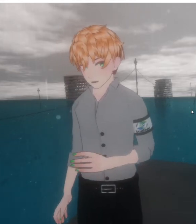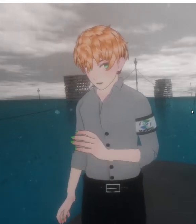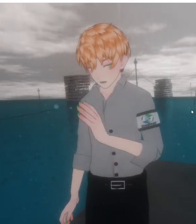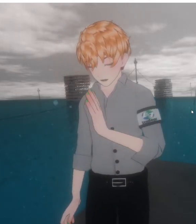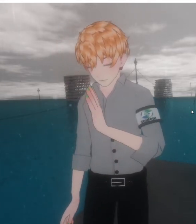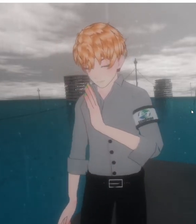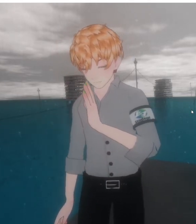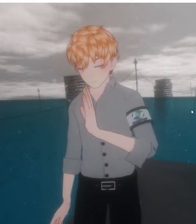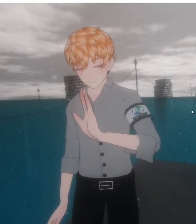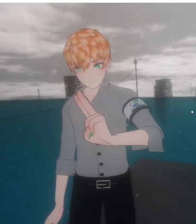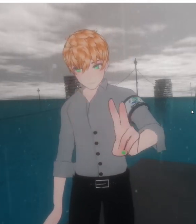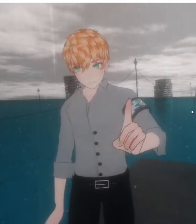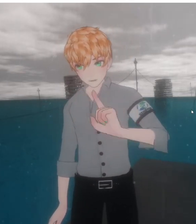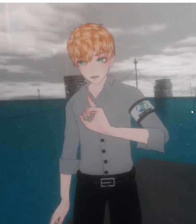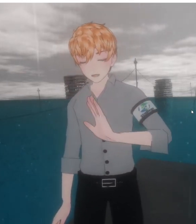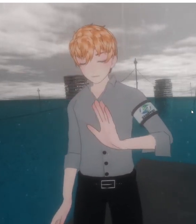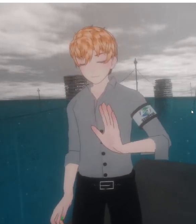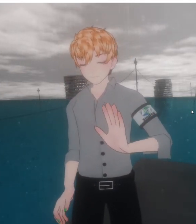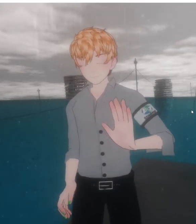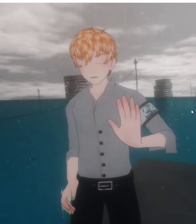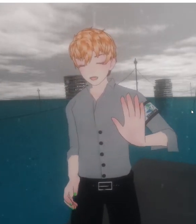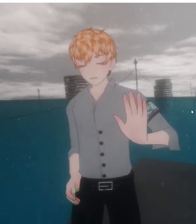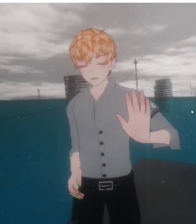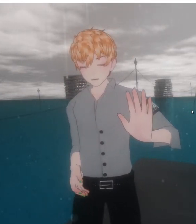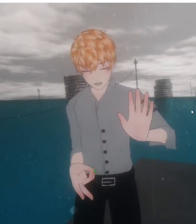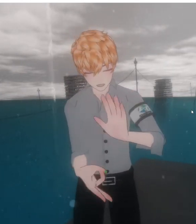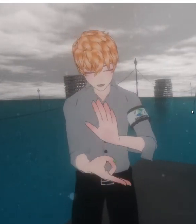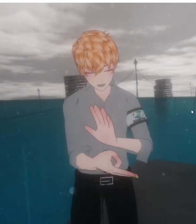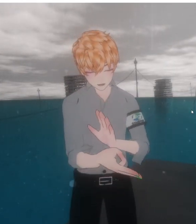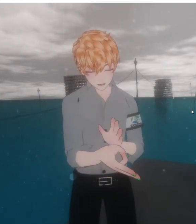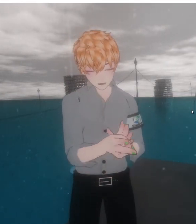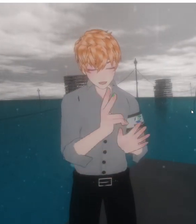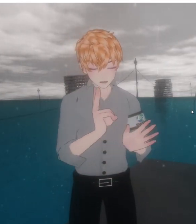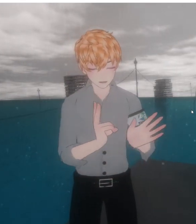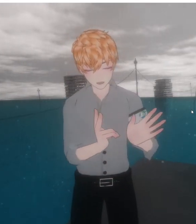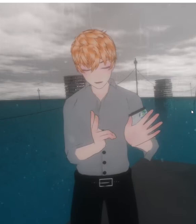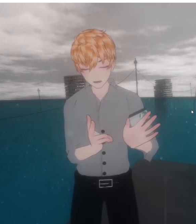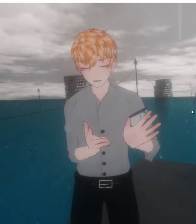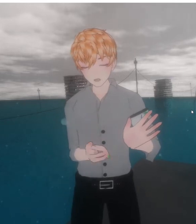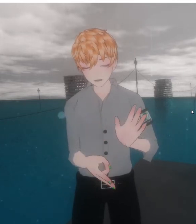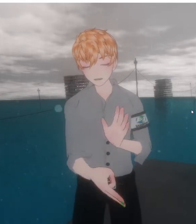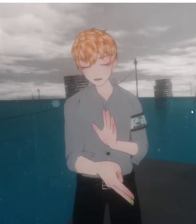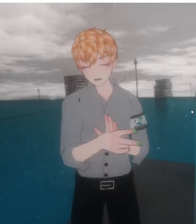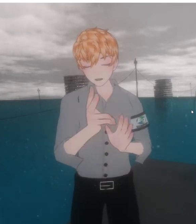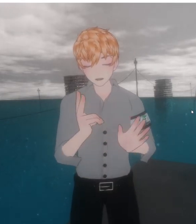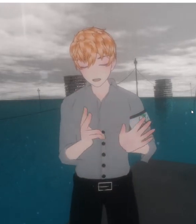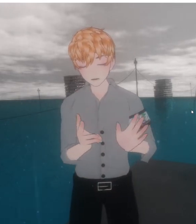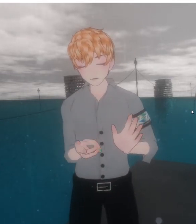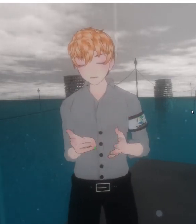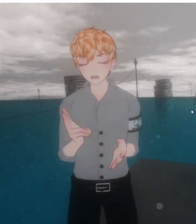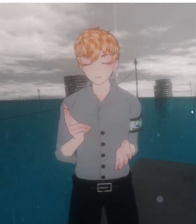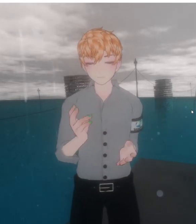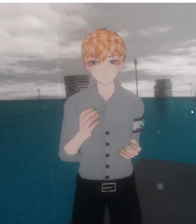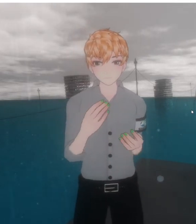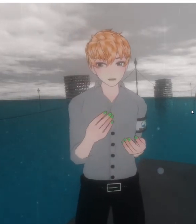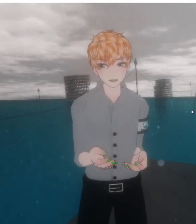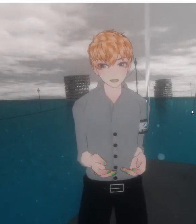recordings. So I had the sign promiscuous, a version of that came up in a